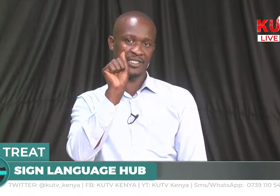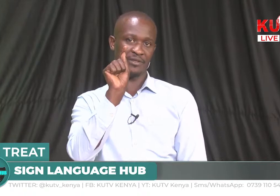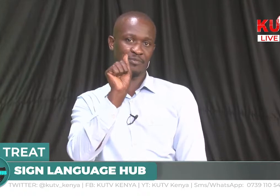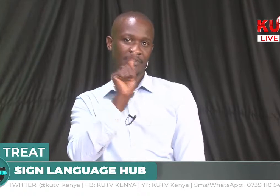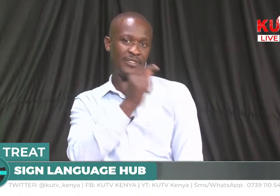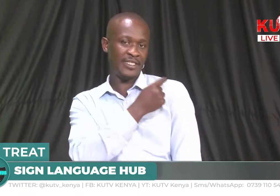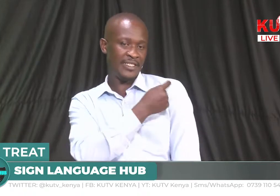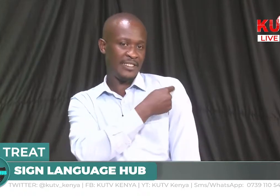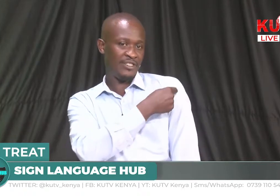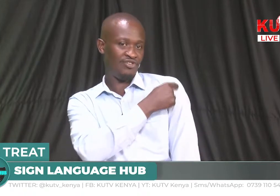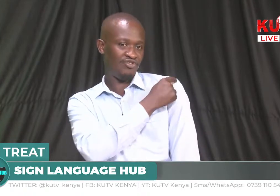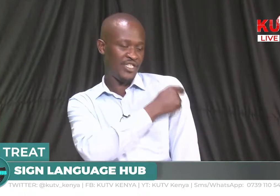shape,